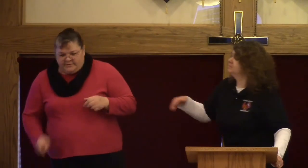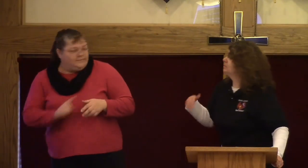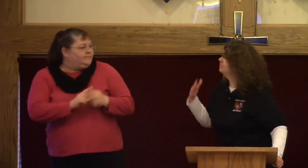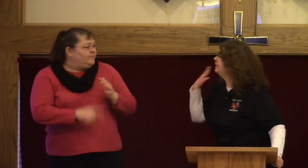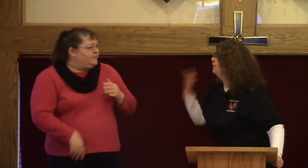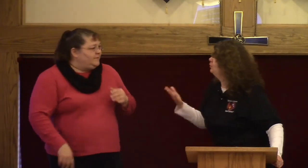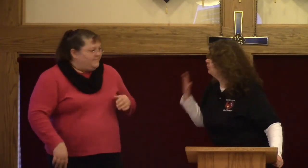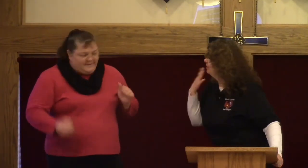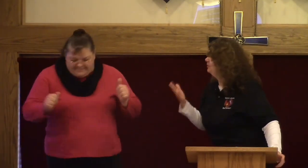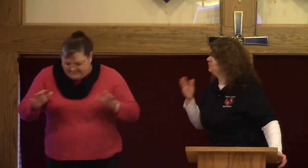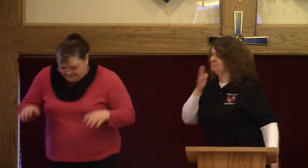Awesome.